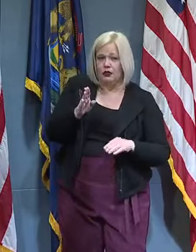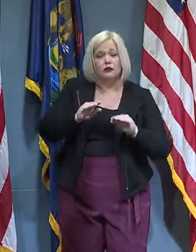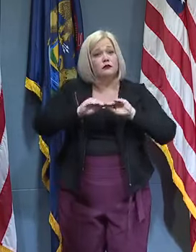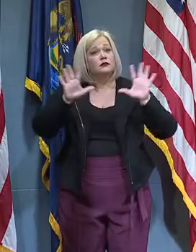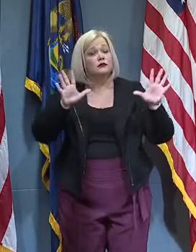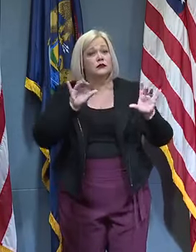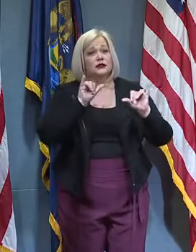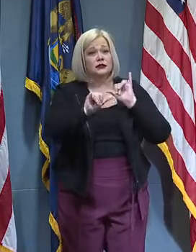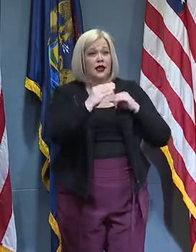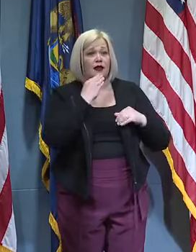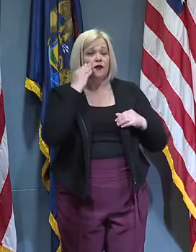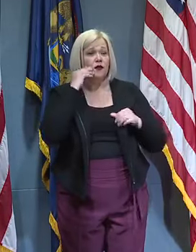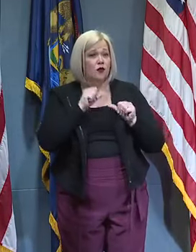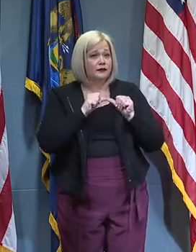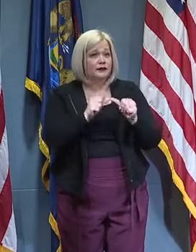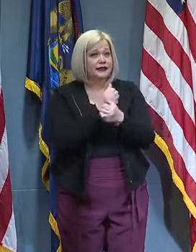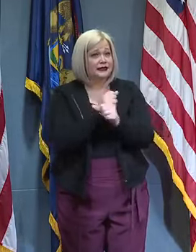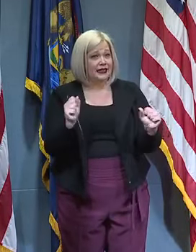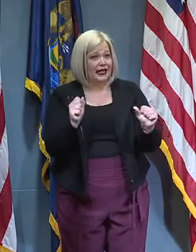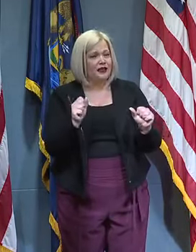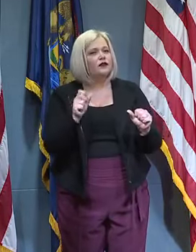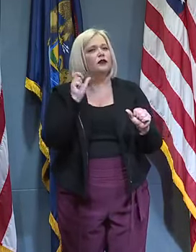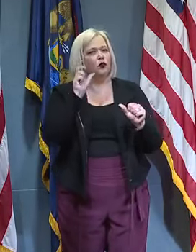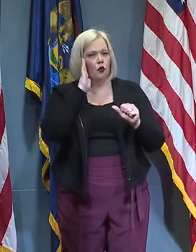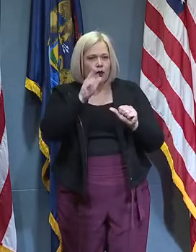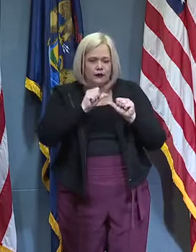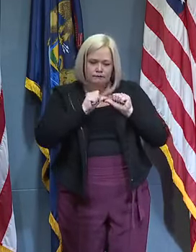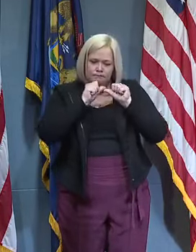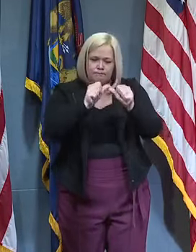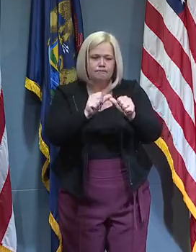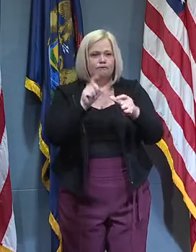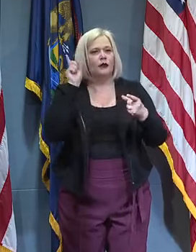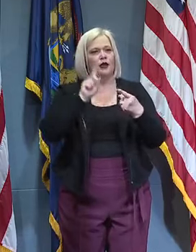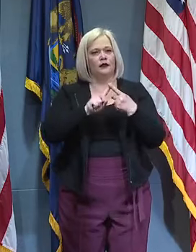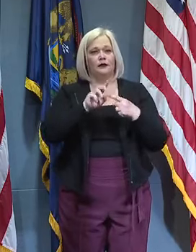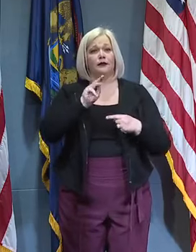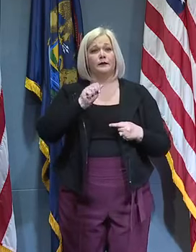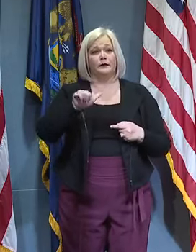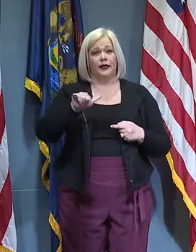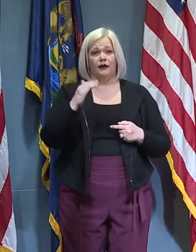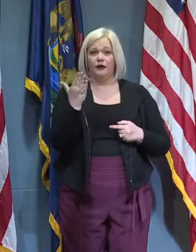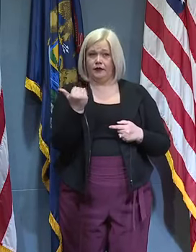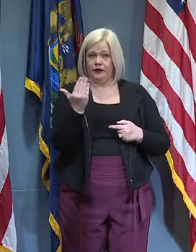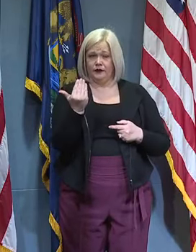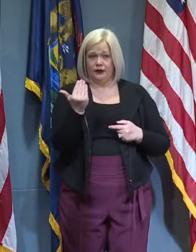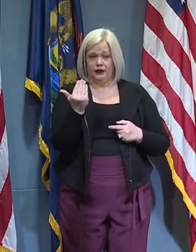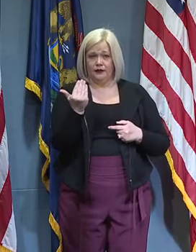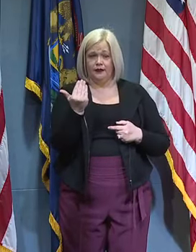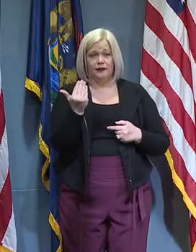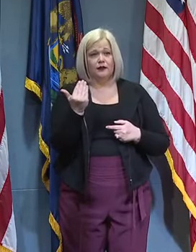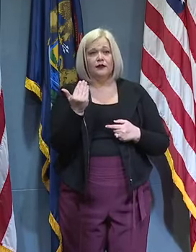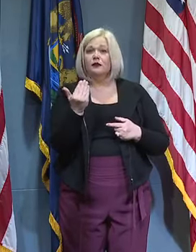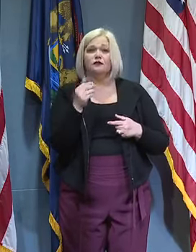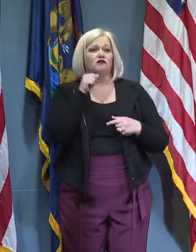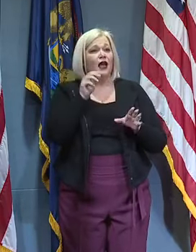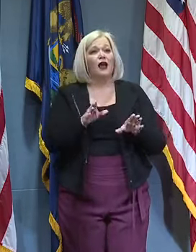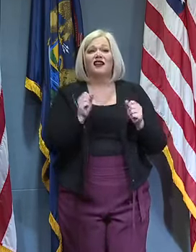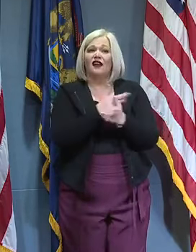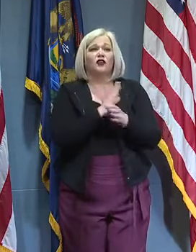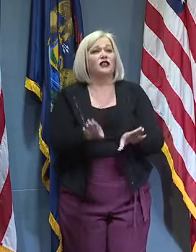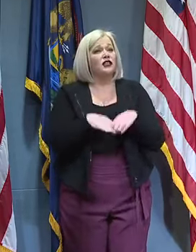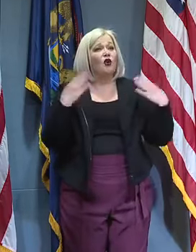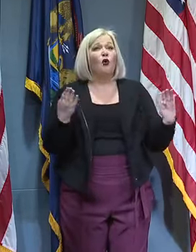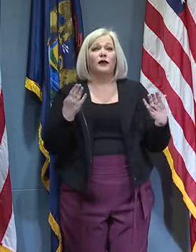Stay Safe order remains in effect until May 15th. It will not be business as usual in Michigan for